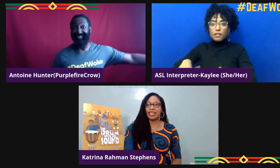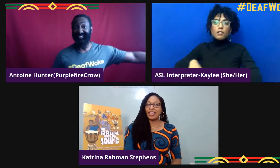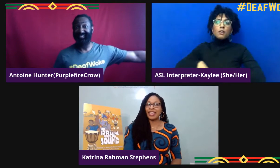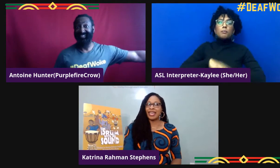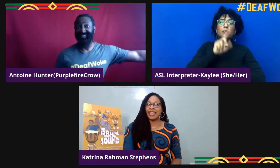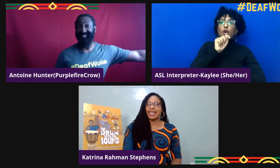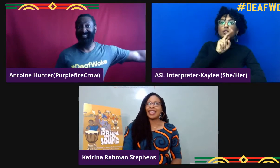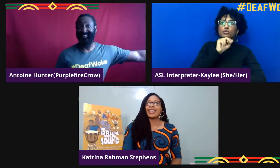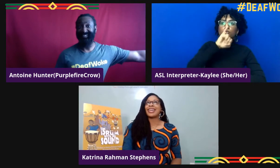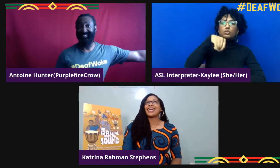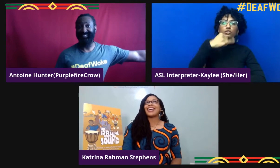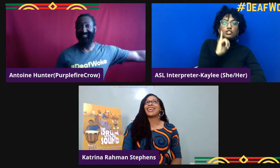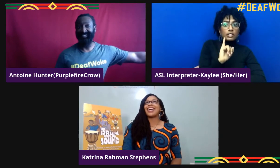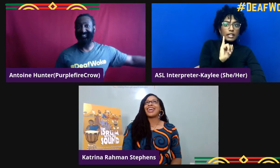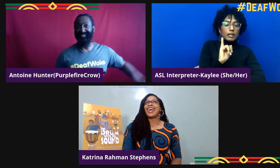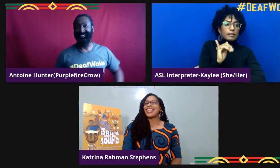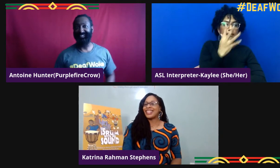drums.